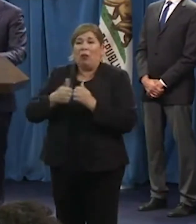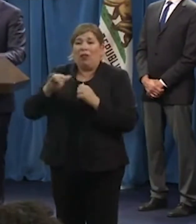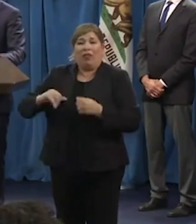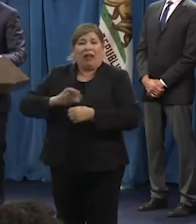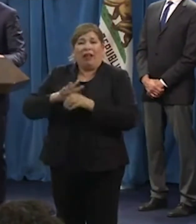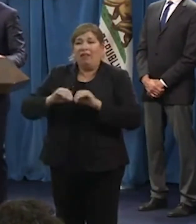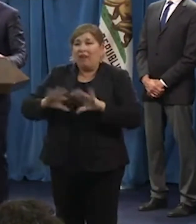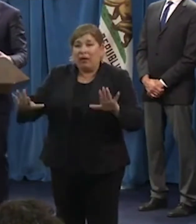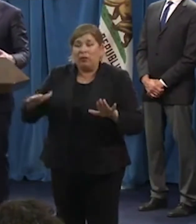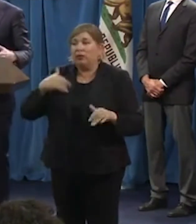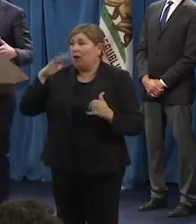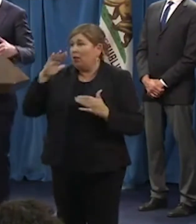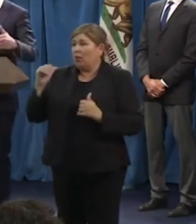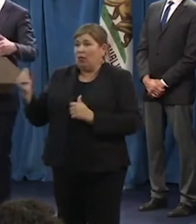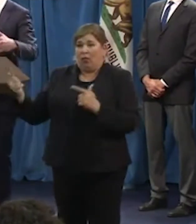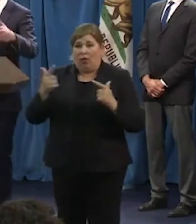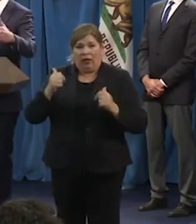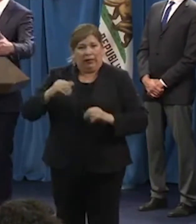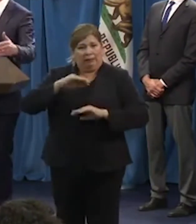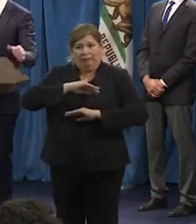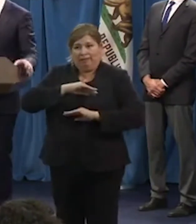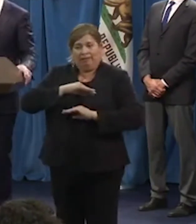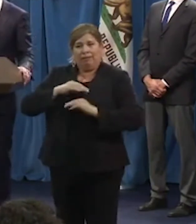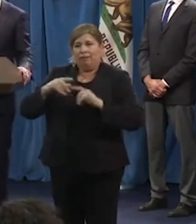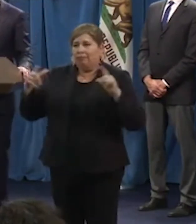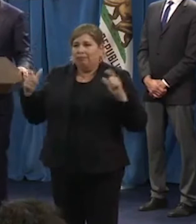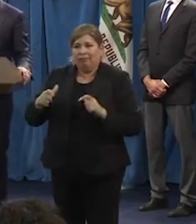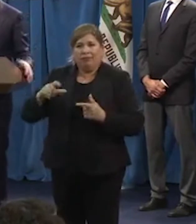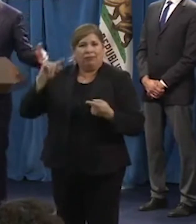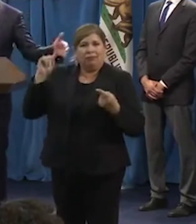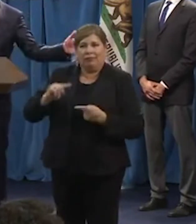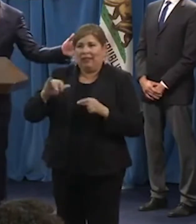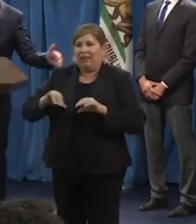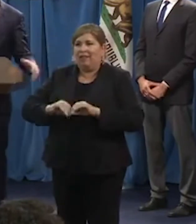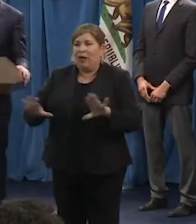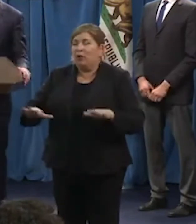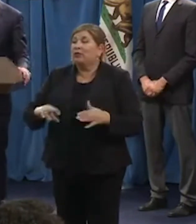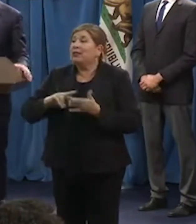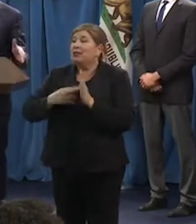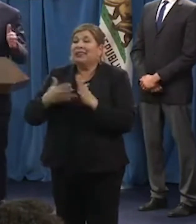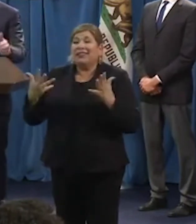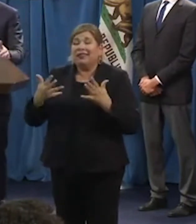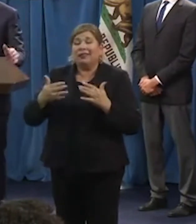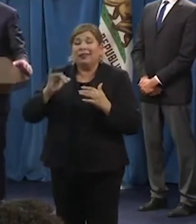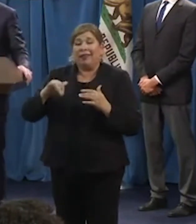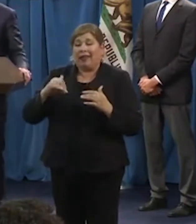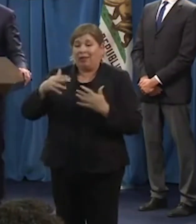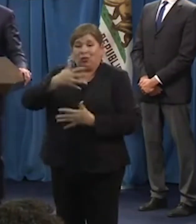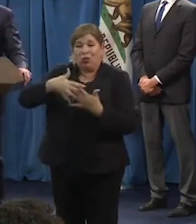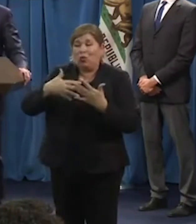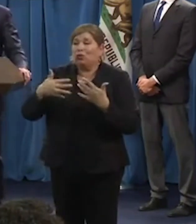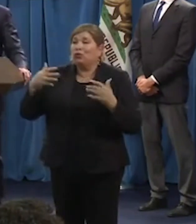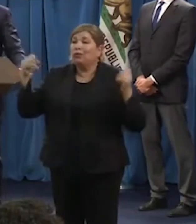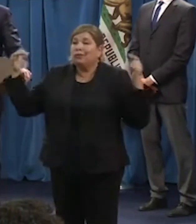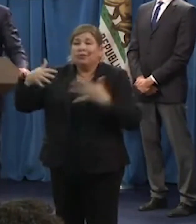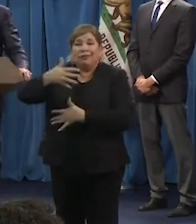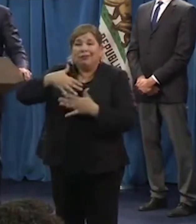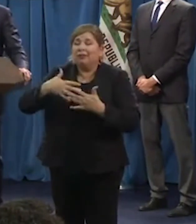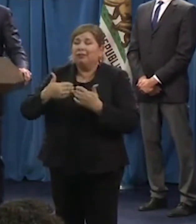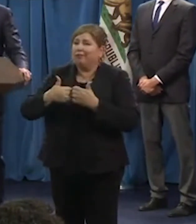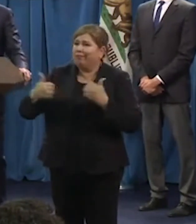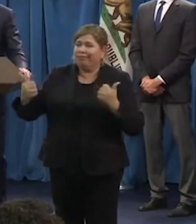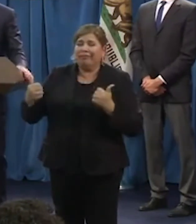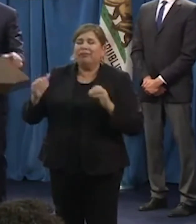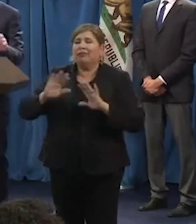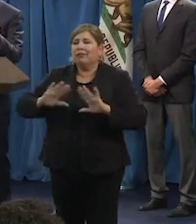meet the moment. And so we want to make sure we apply the principles of the social distancing. We want to make sure we secure the needs of our most